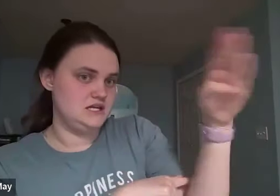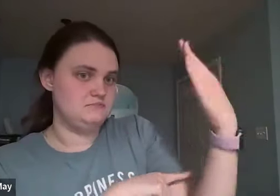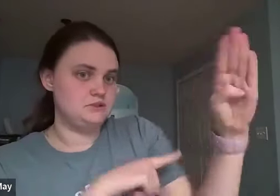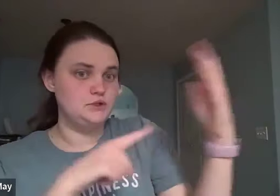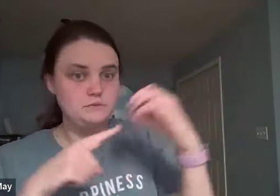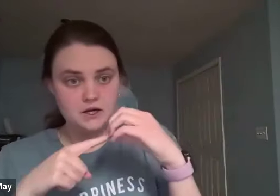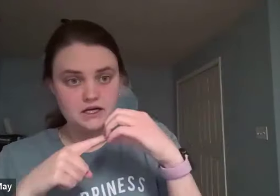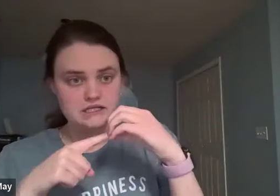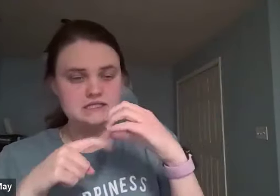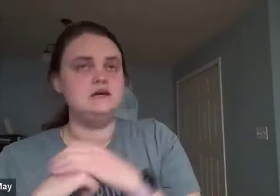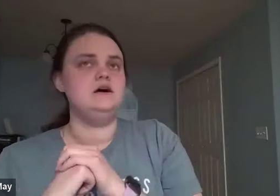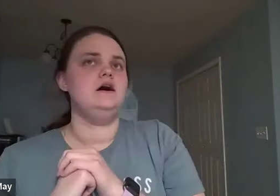it. Blueberries.